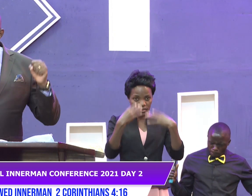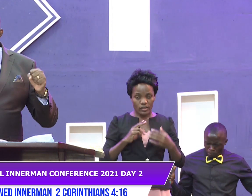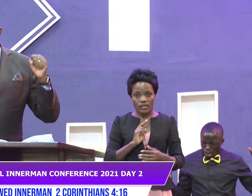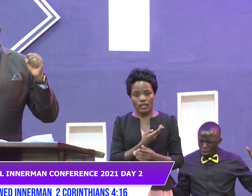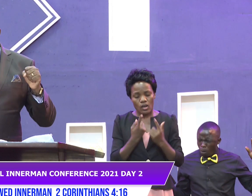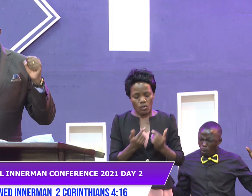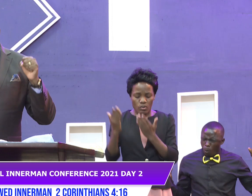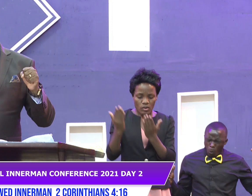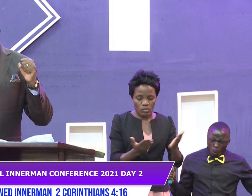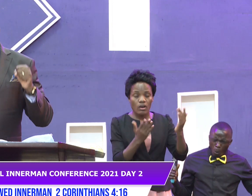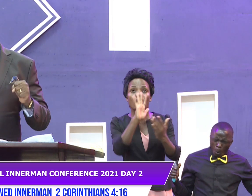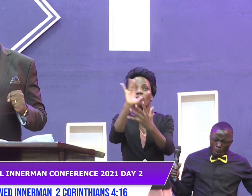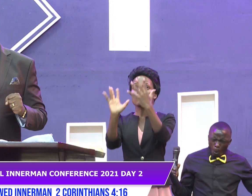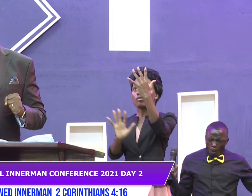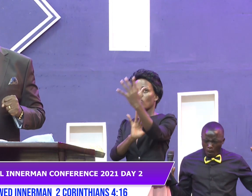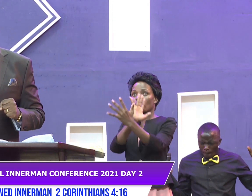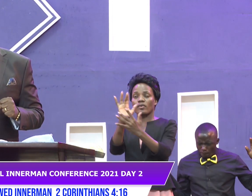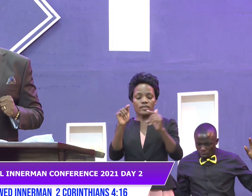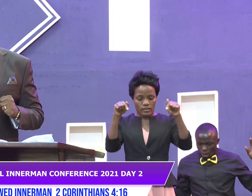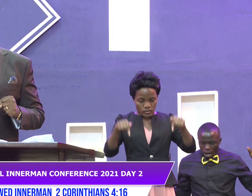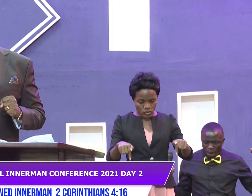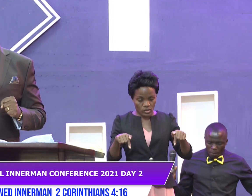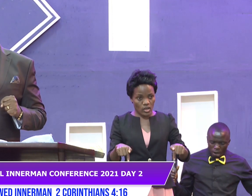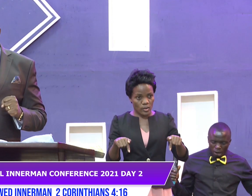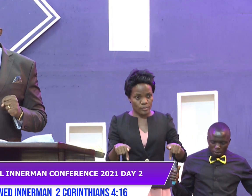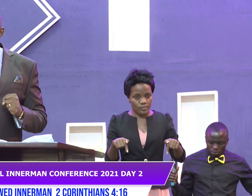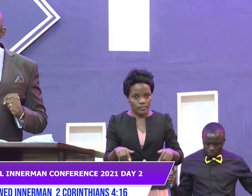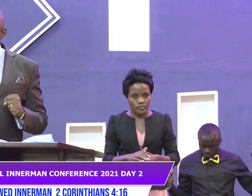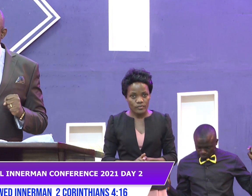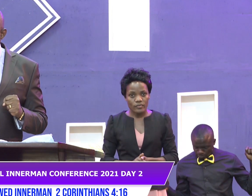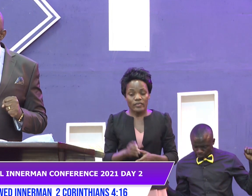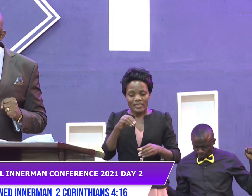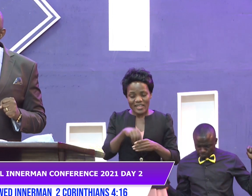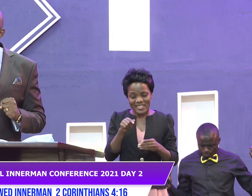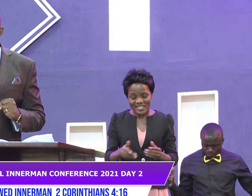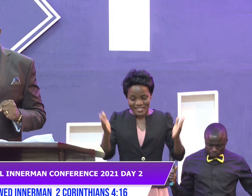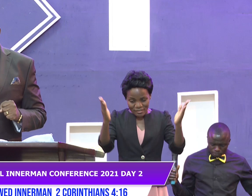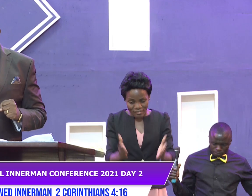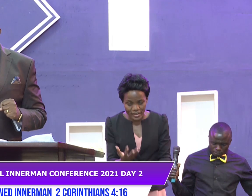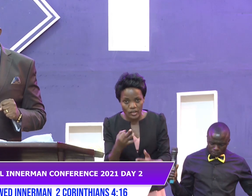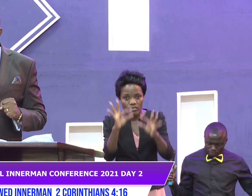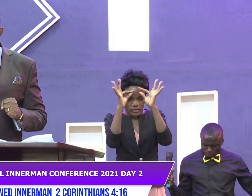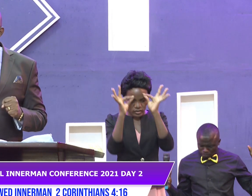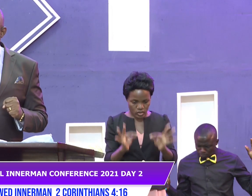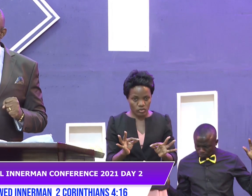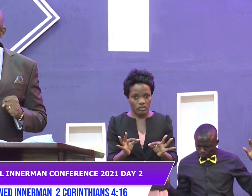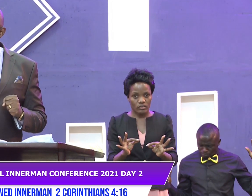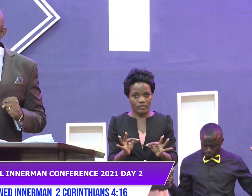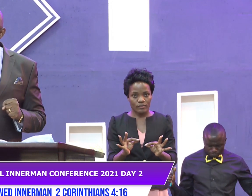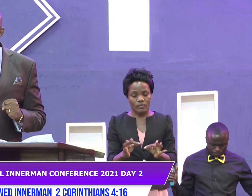Father, we will come your presence today in this